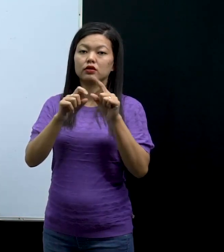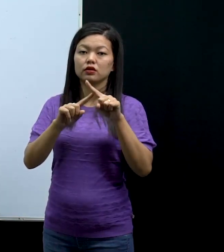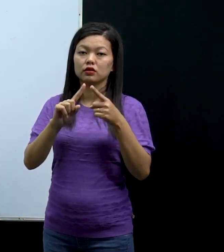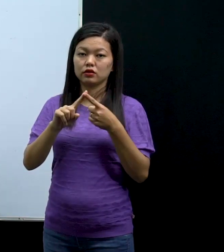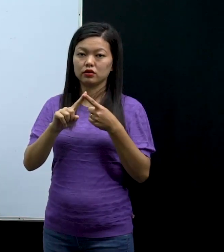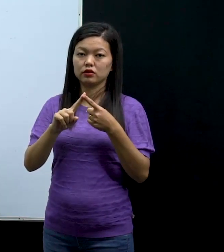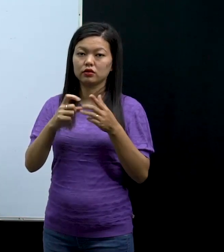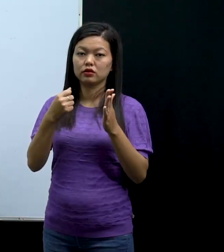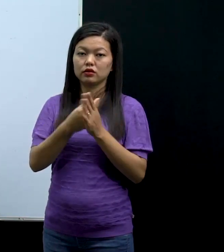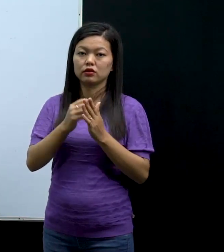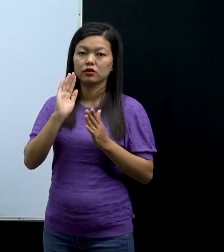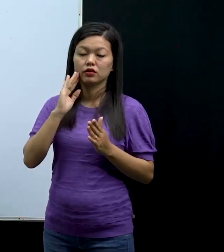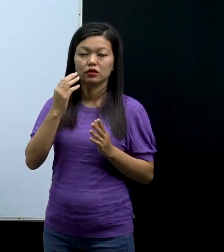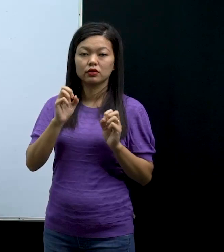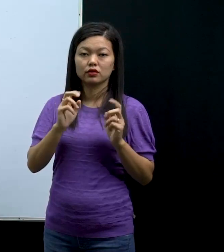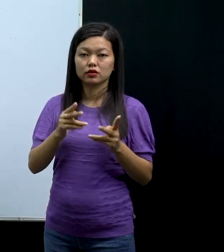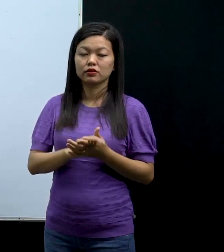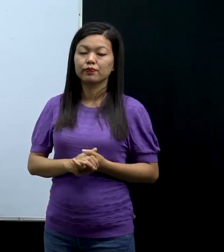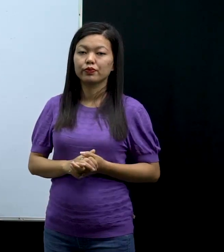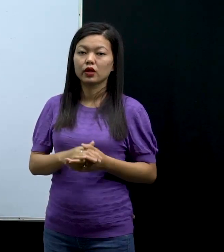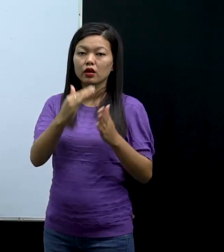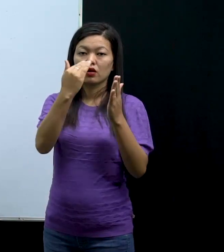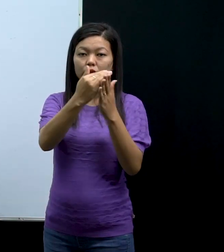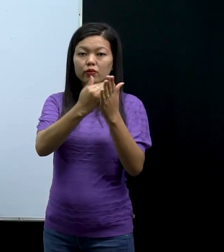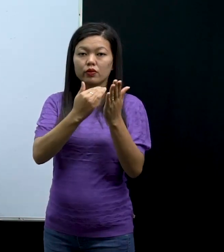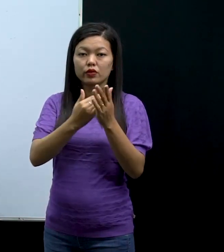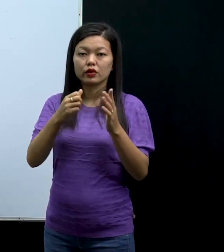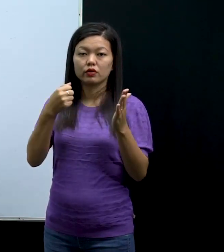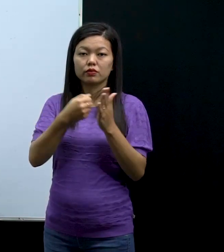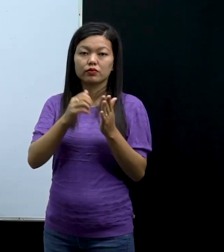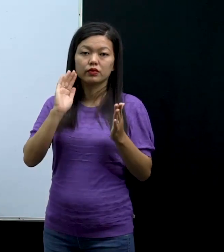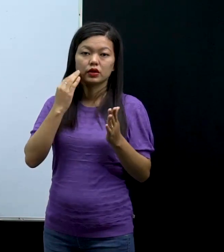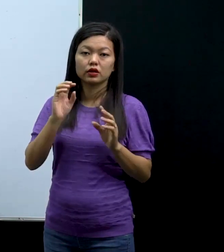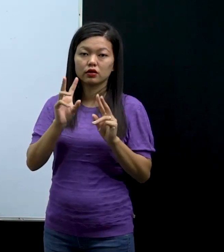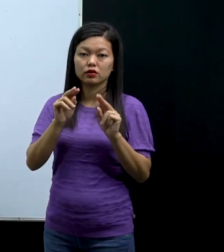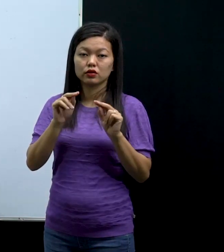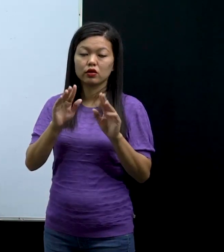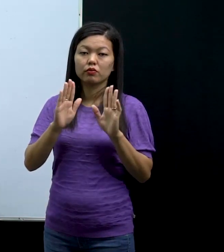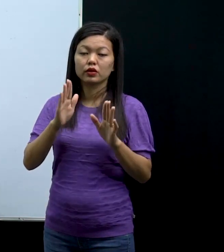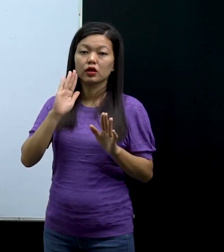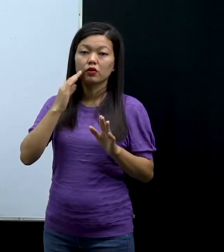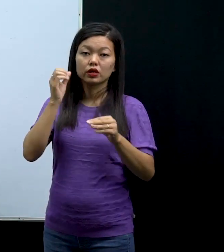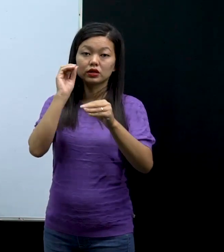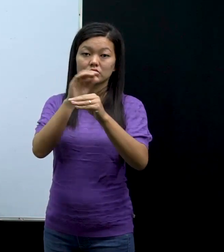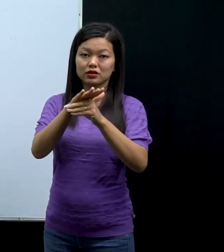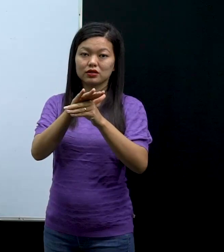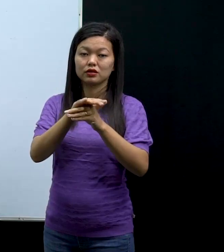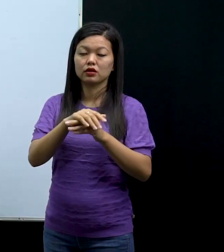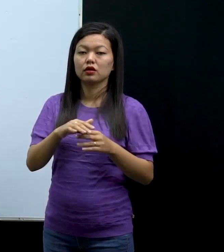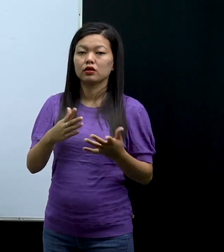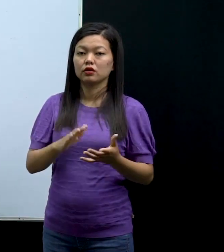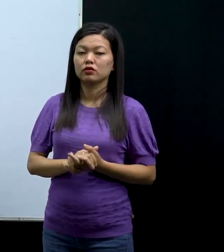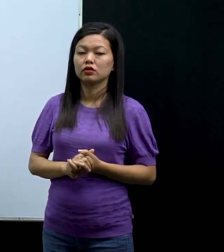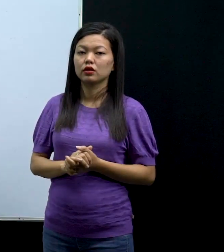be the date on which you are writing this invitation. And salutation, you know, salutation can be dear sir,